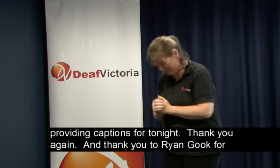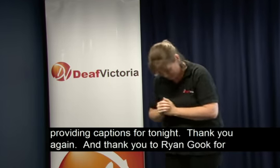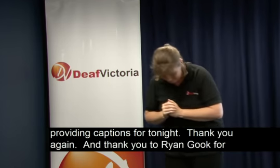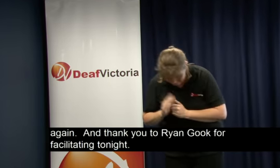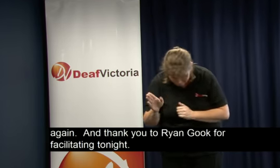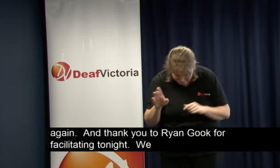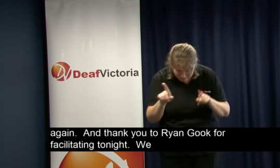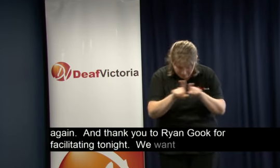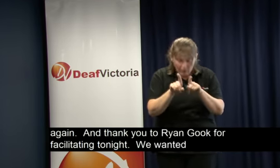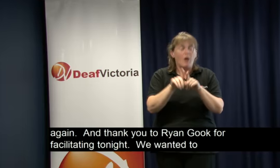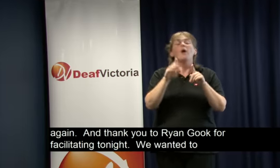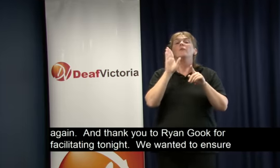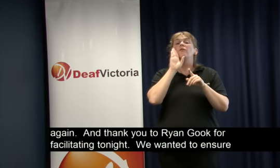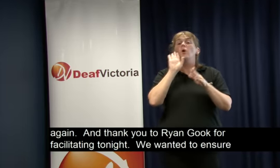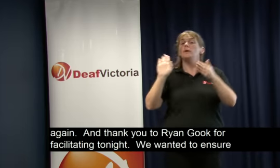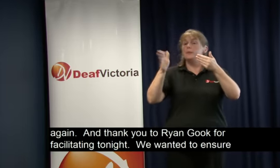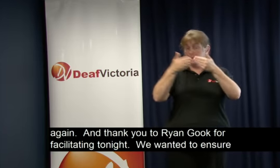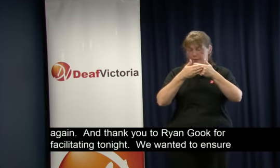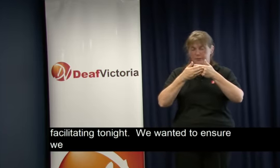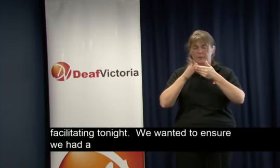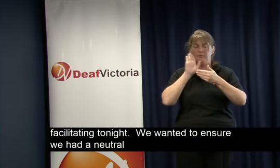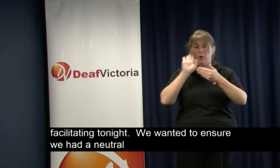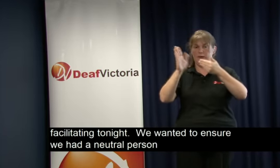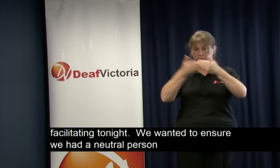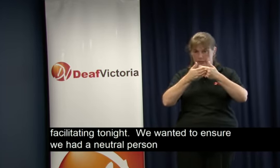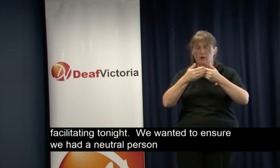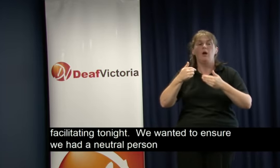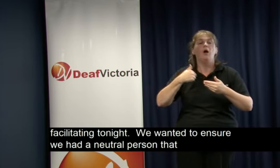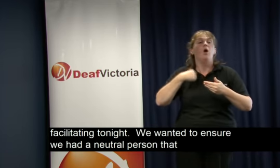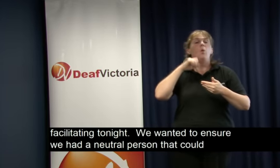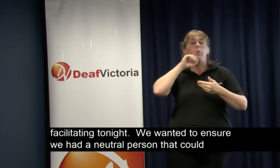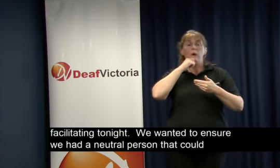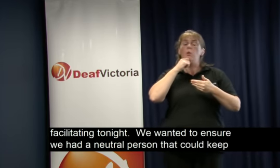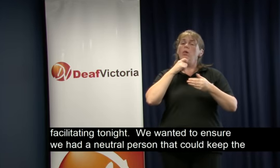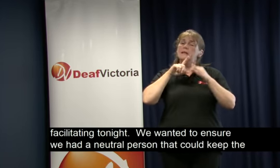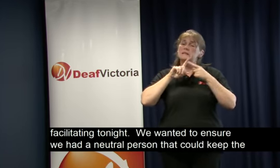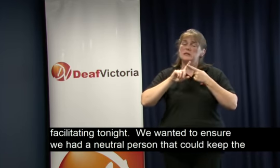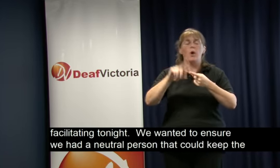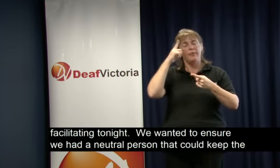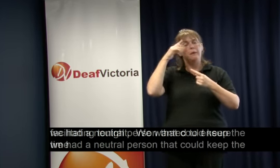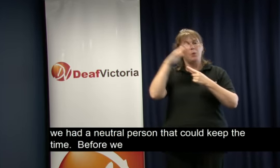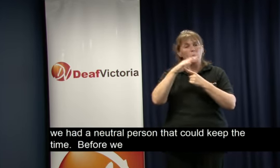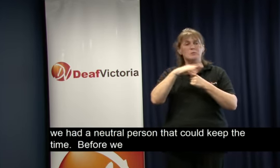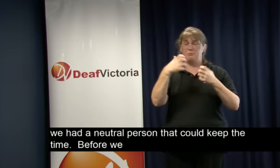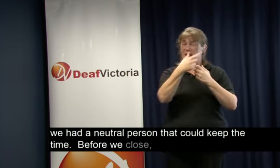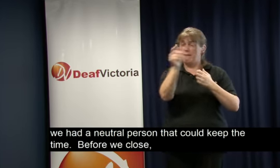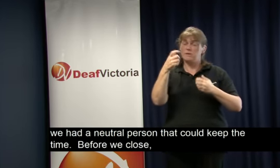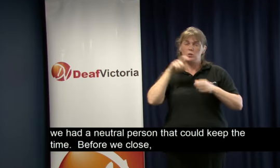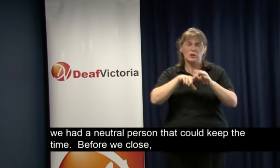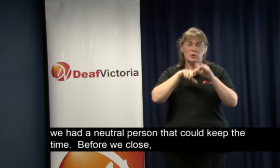thank you. Before we close, we will, I think it's really important